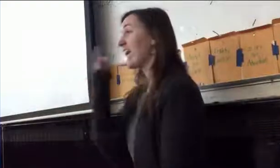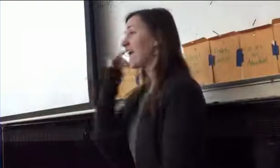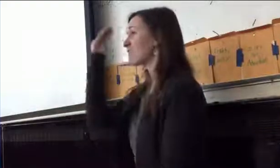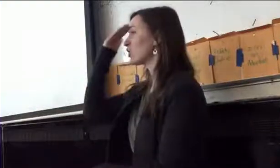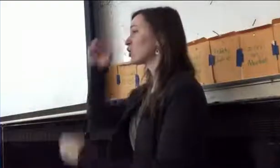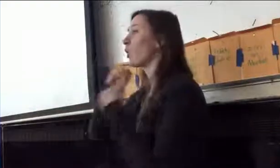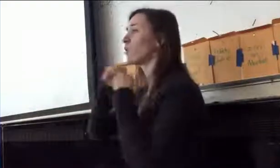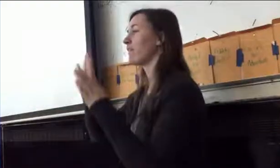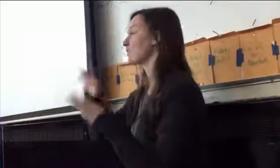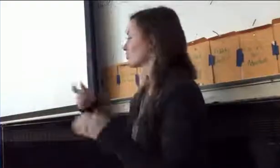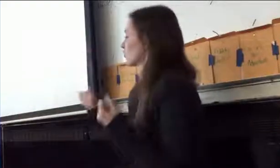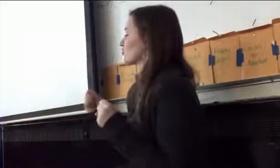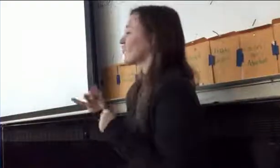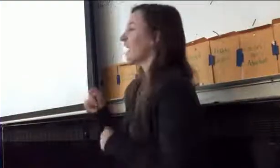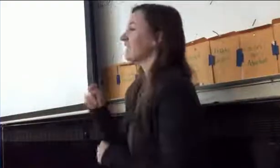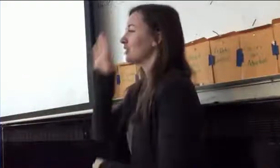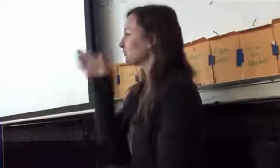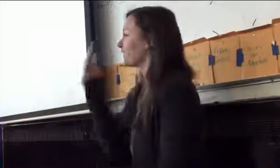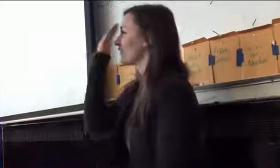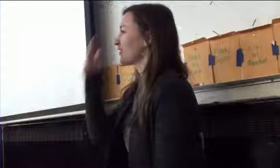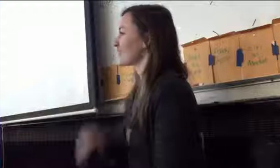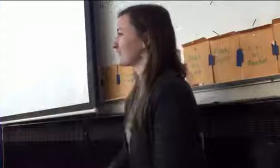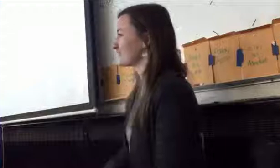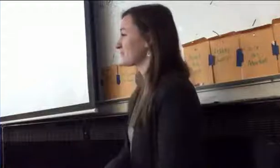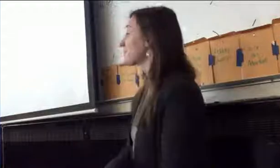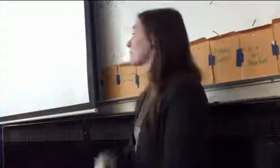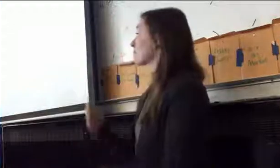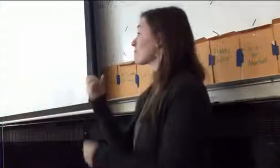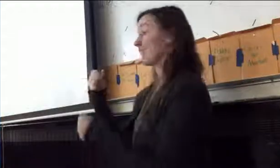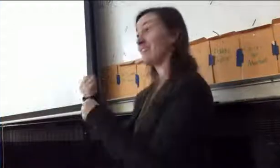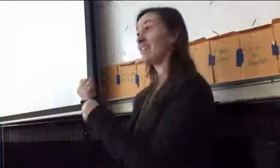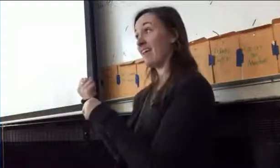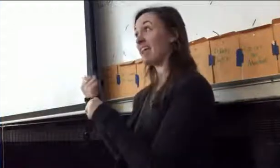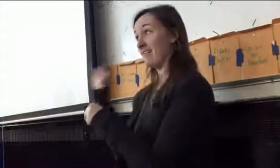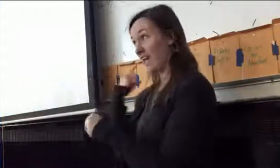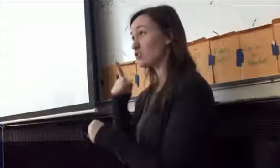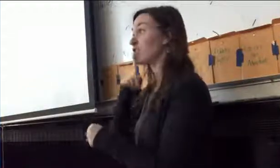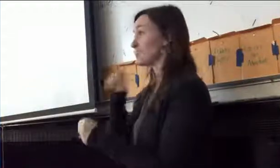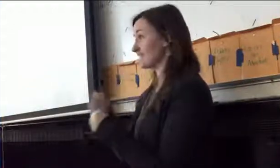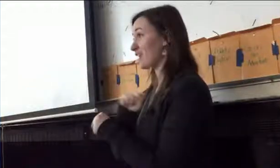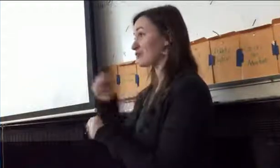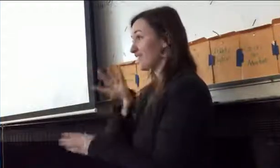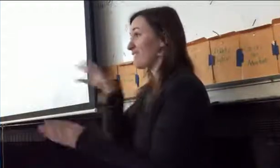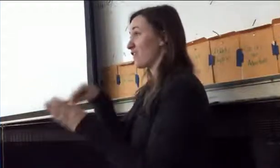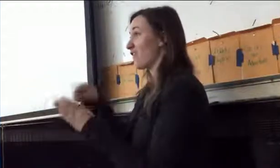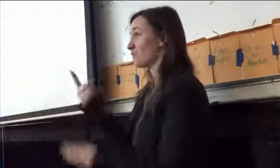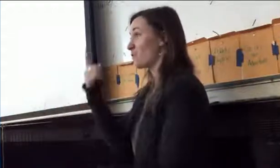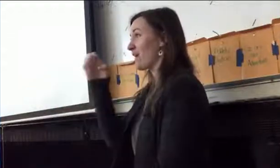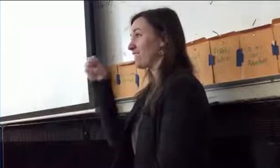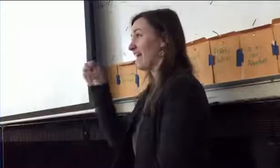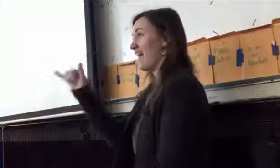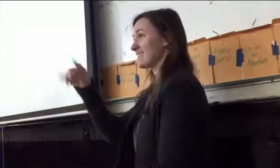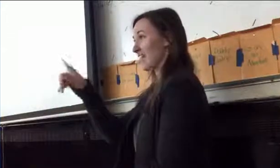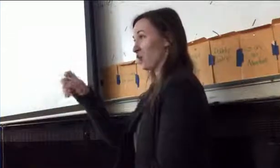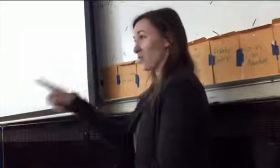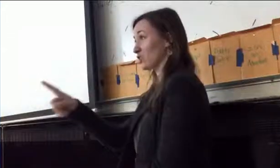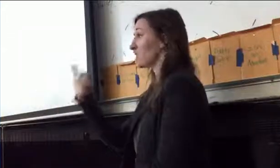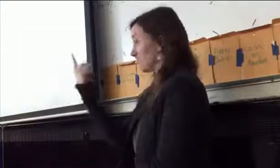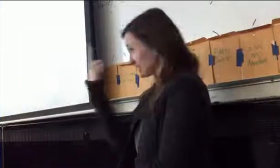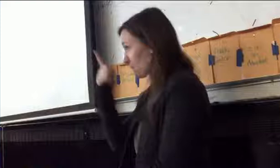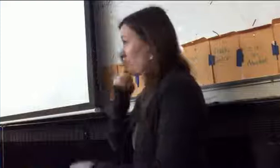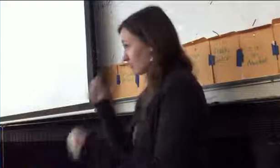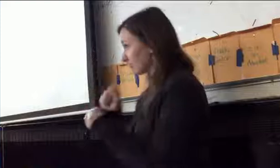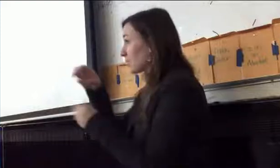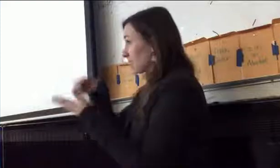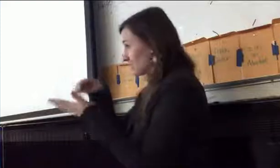just try it because you never know. It could apply. Last year it applied to one of the essay questions and somebody wrote about it, so that was good. And they did